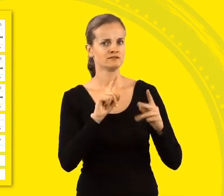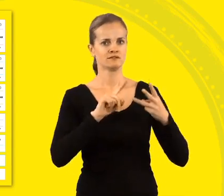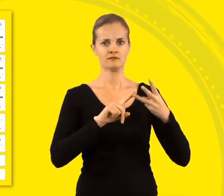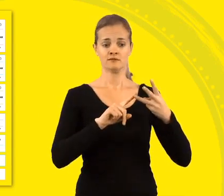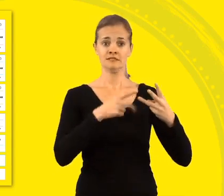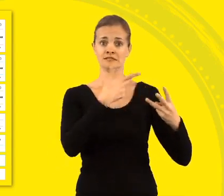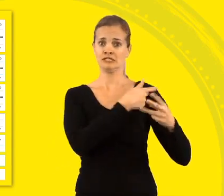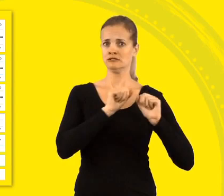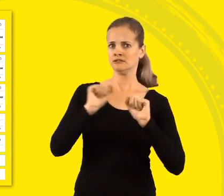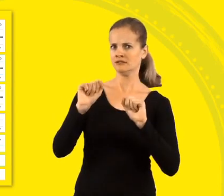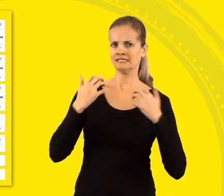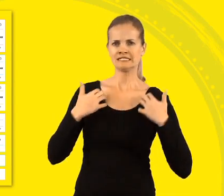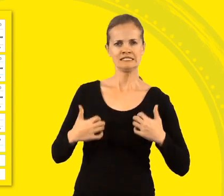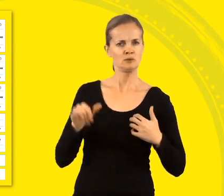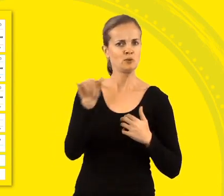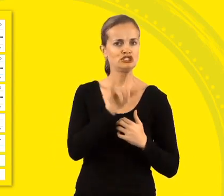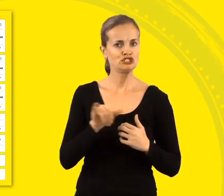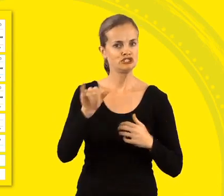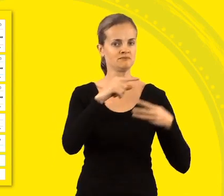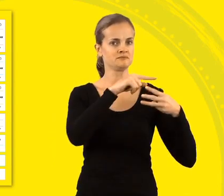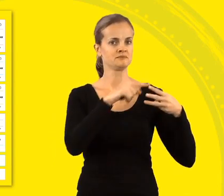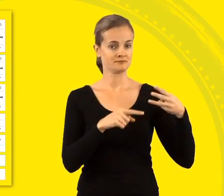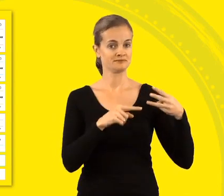diseases they protect against, and the name of the vaccine given.